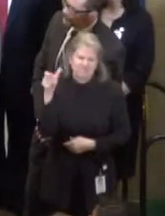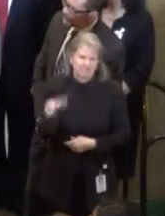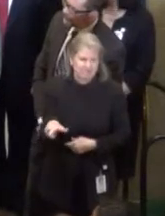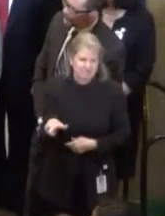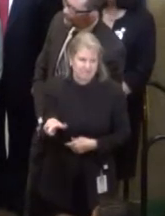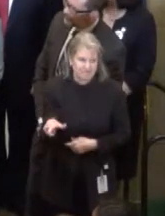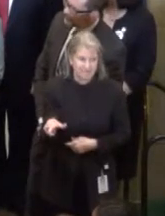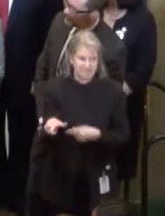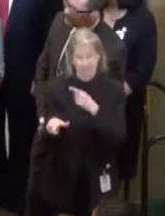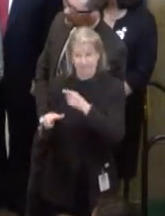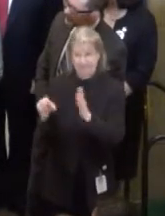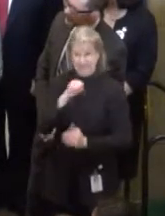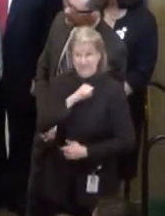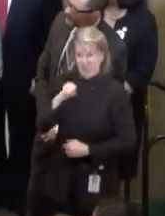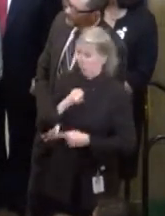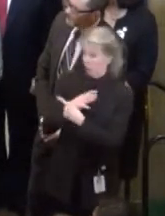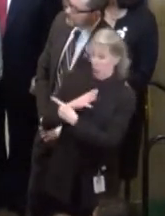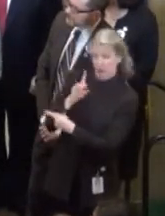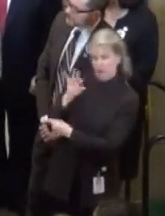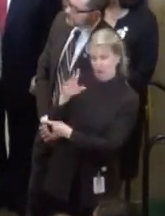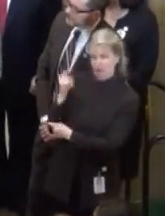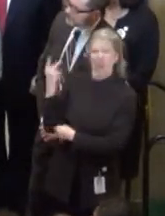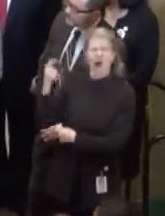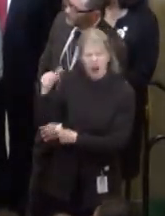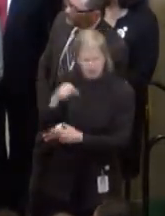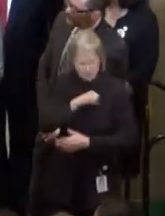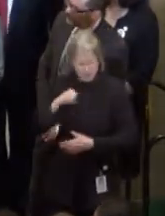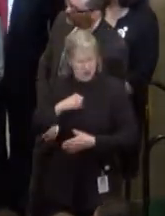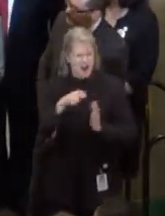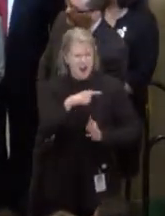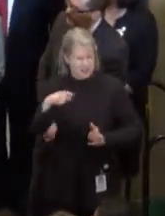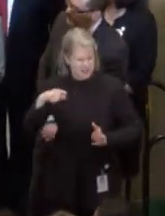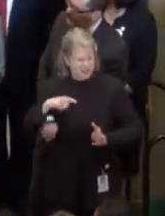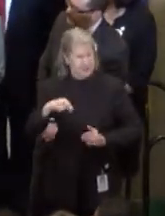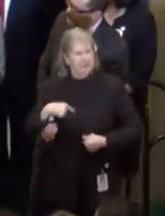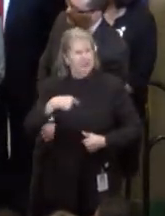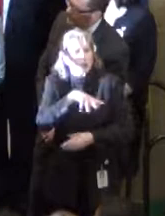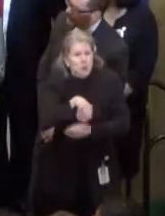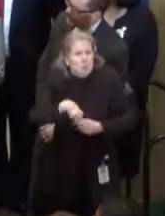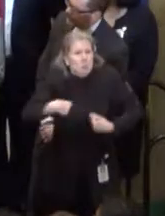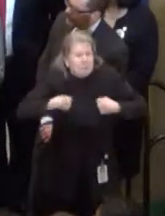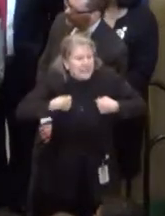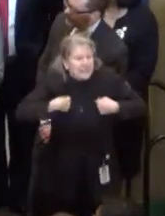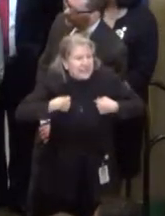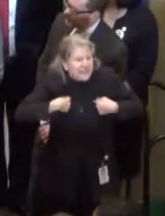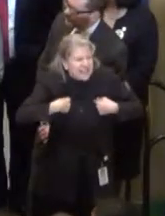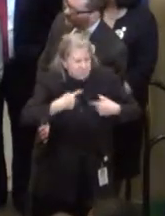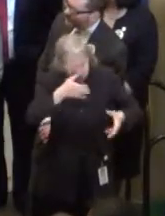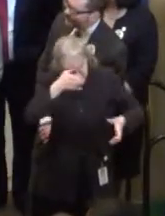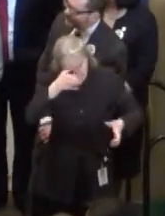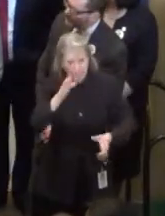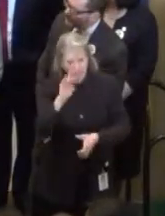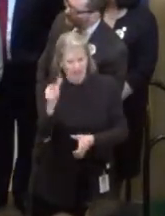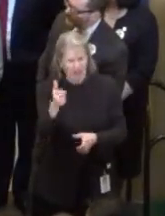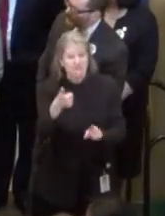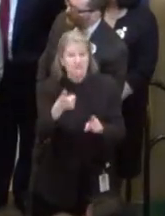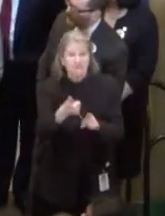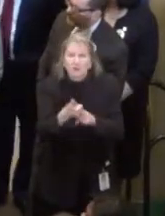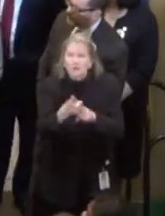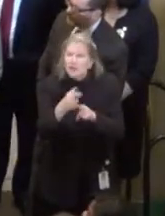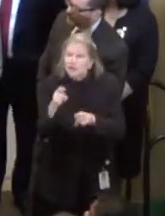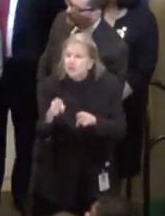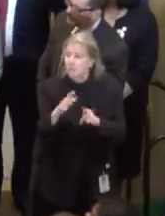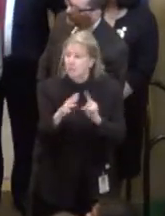That's for Senator Dibble, the other senators and legislators, myself, and the broad, growing coalition